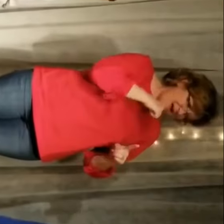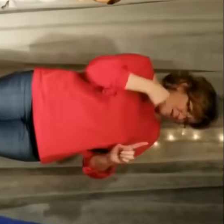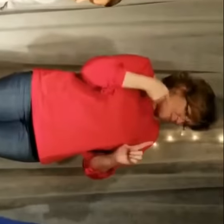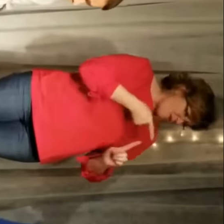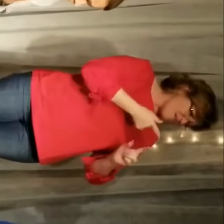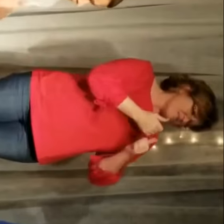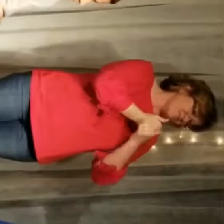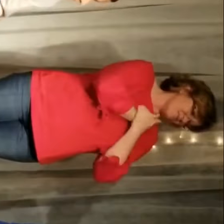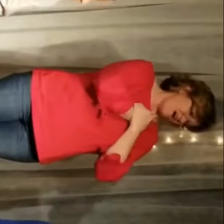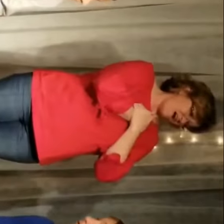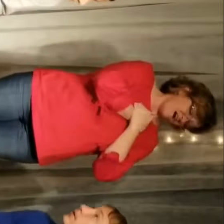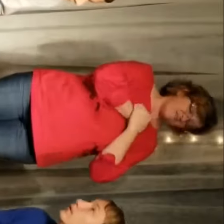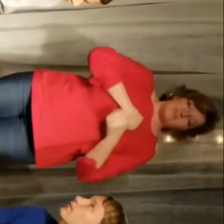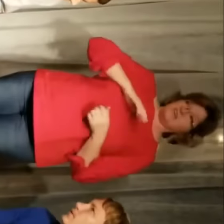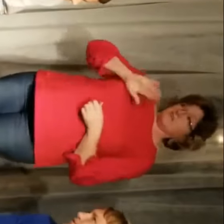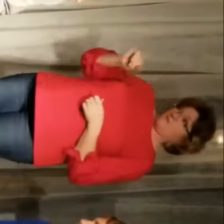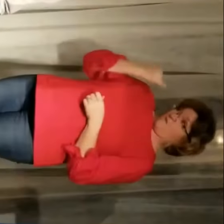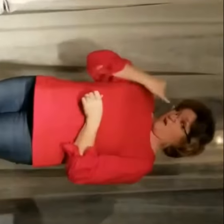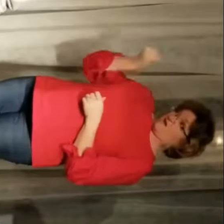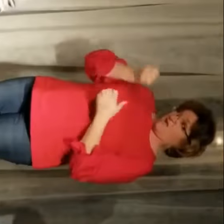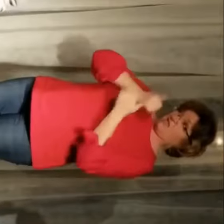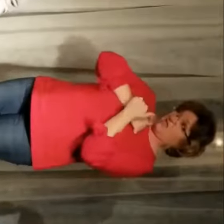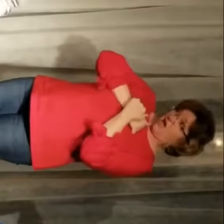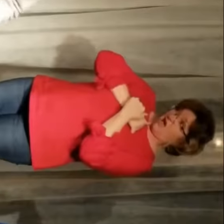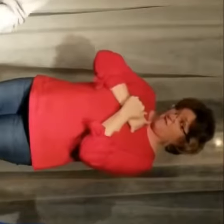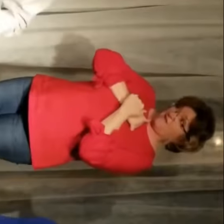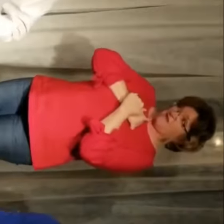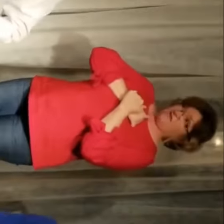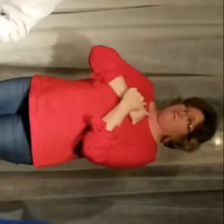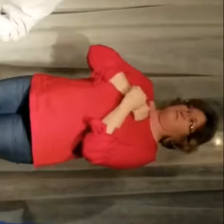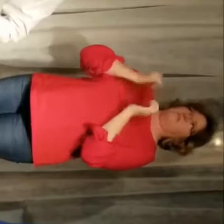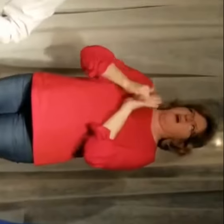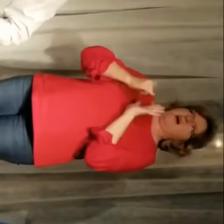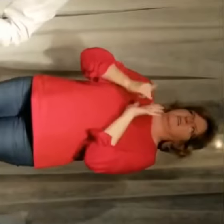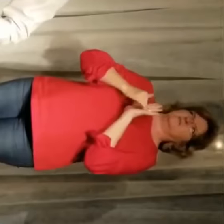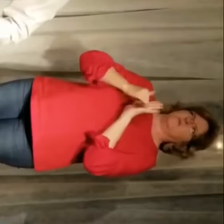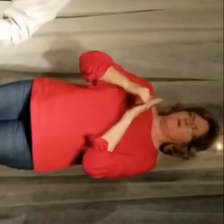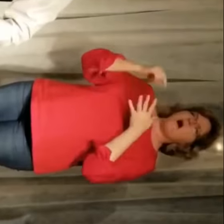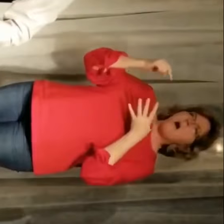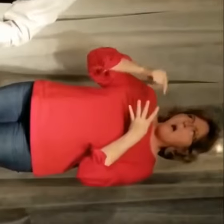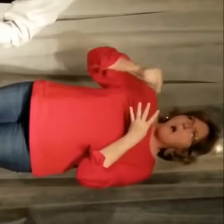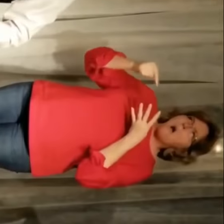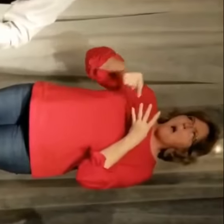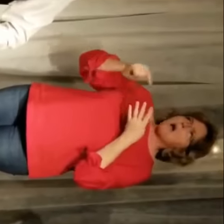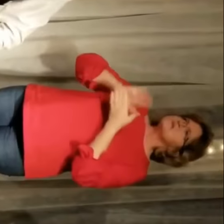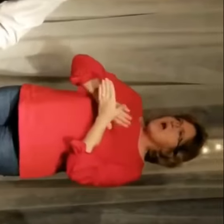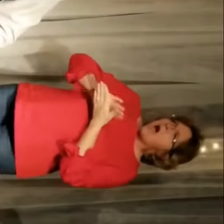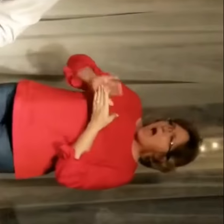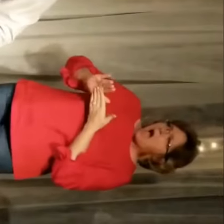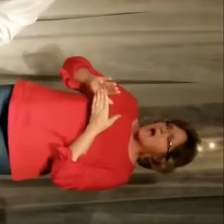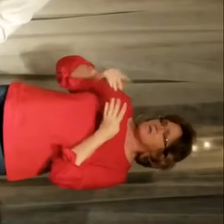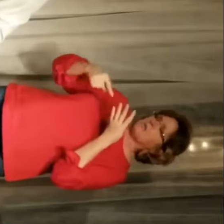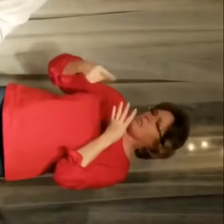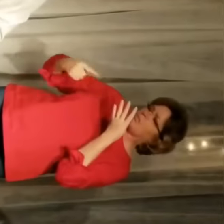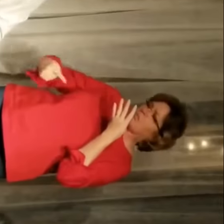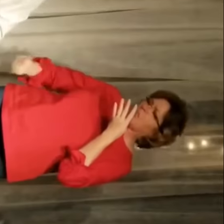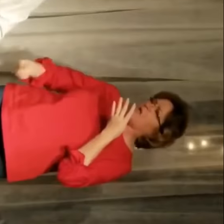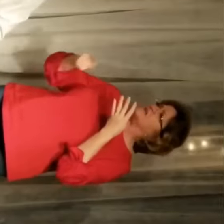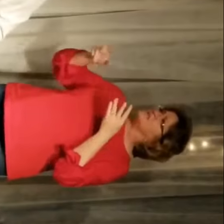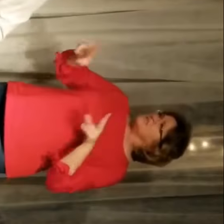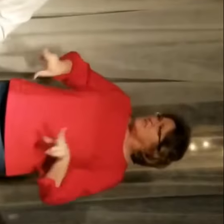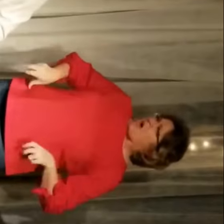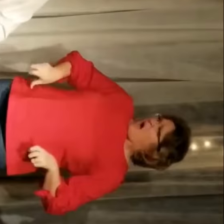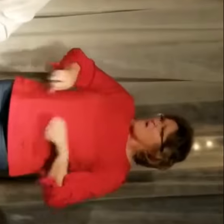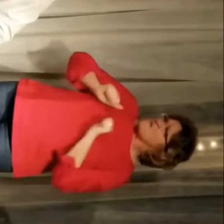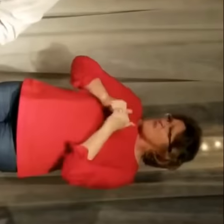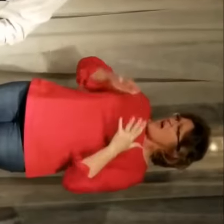love. Well, your idea of a love song is impossible. You want it to be all these things, like all night, and selfless, and